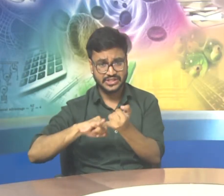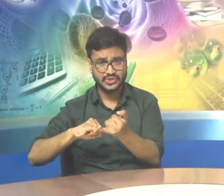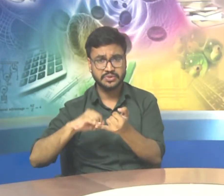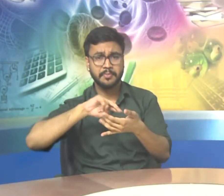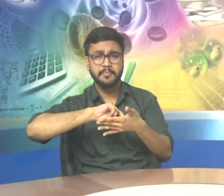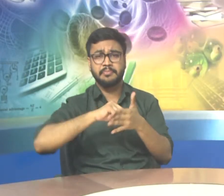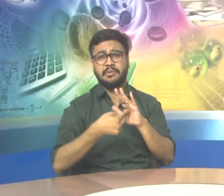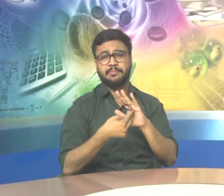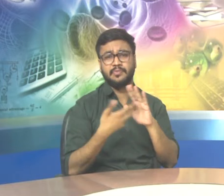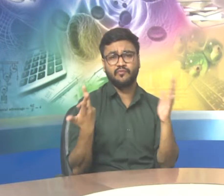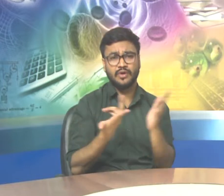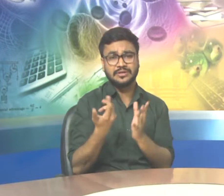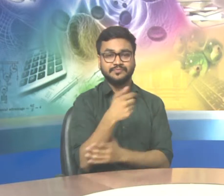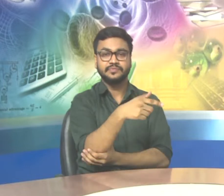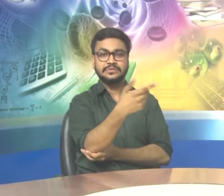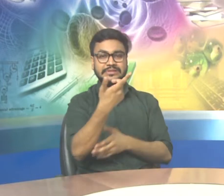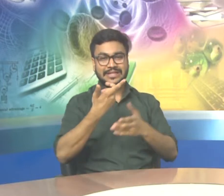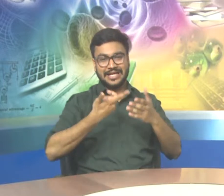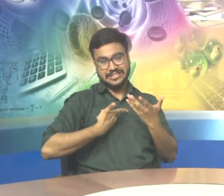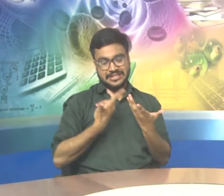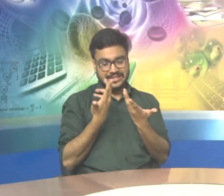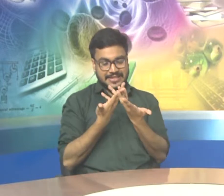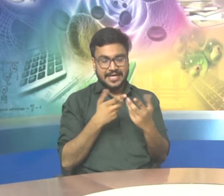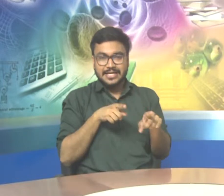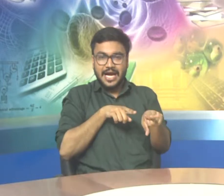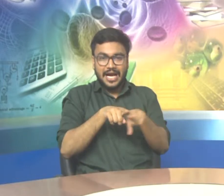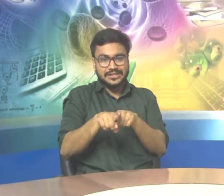Next is frictionless.